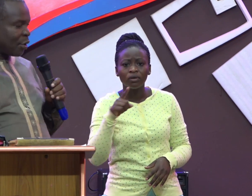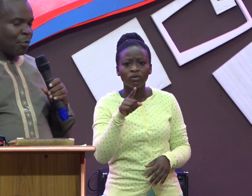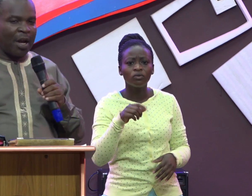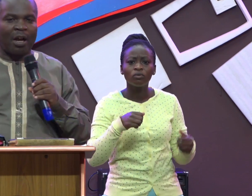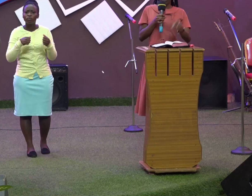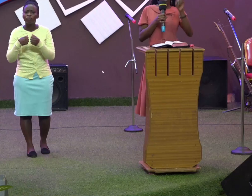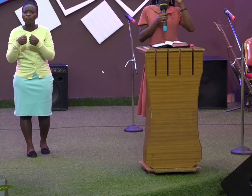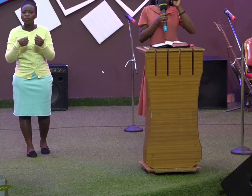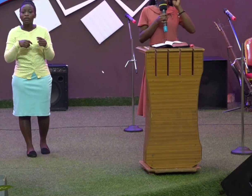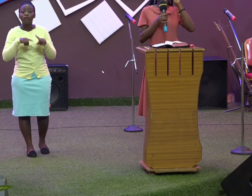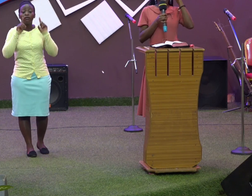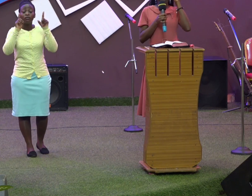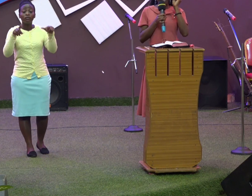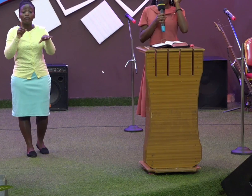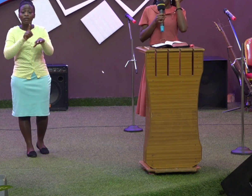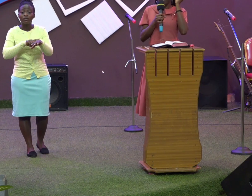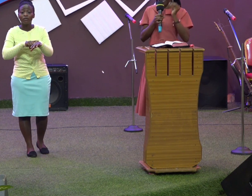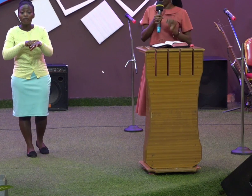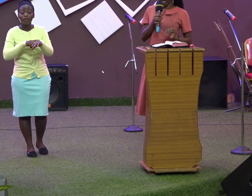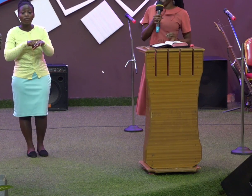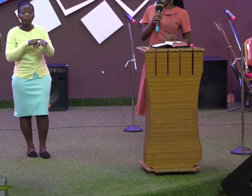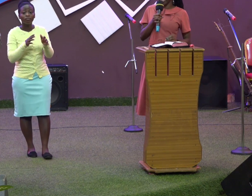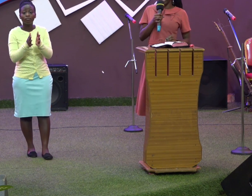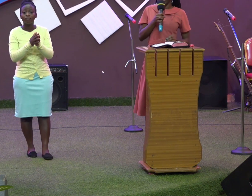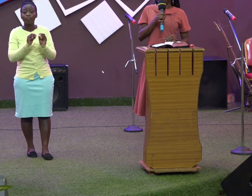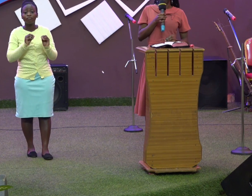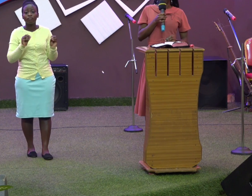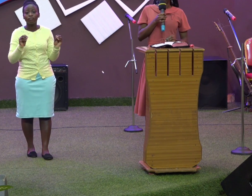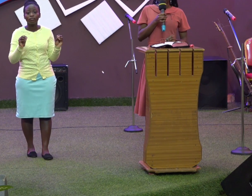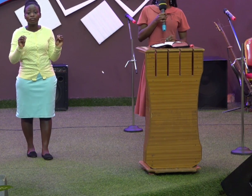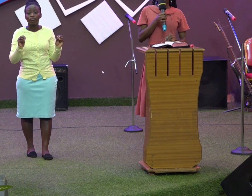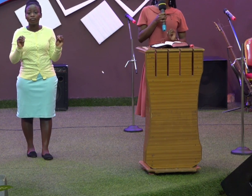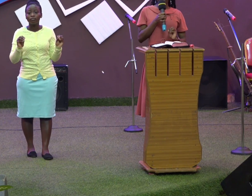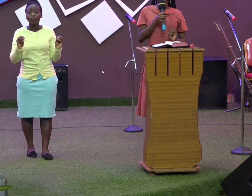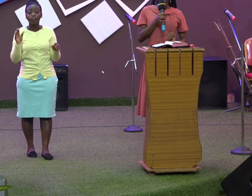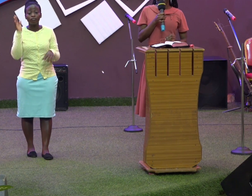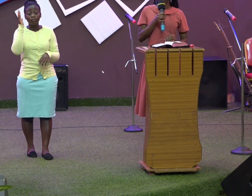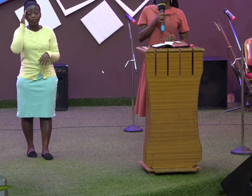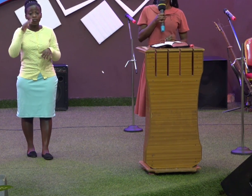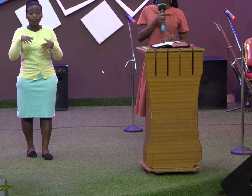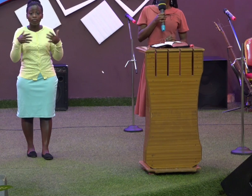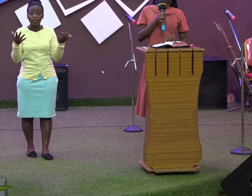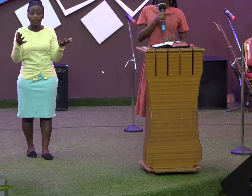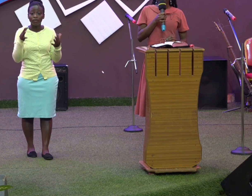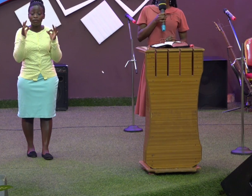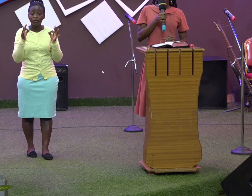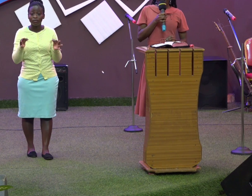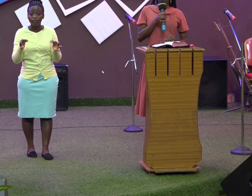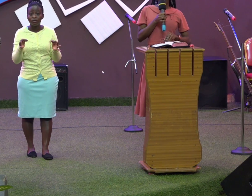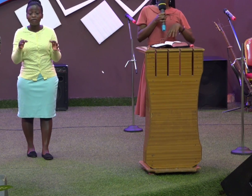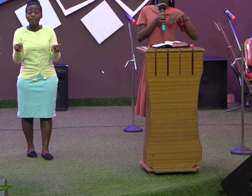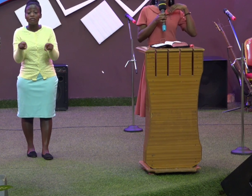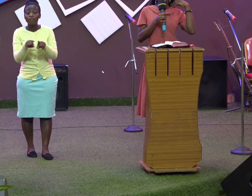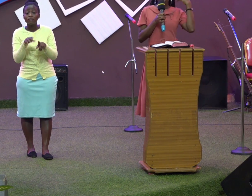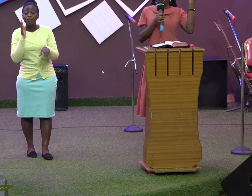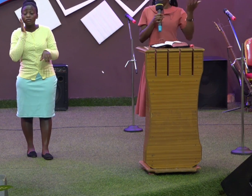n'abanga atasomanga. They reach a moment and they be as if they're never educated. Nga ne bwe luba luzungu. Even if it's English. Lwonna lwonna lufuumuuse.